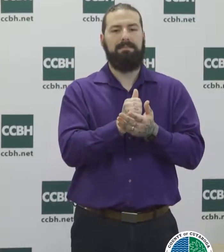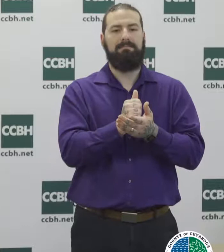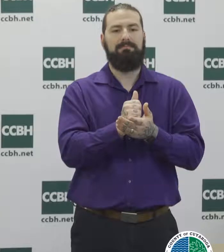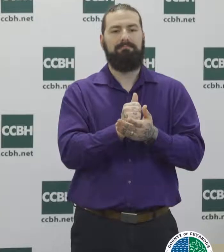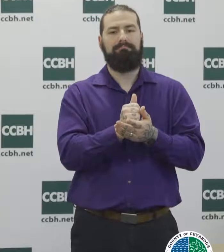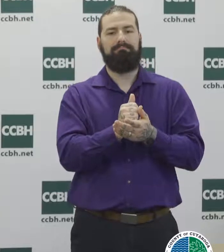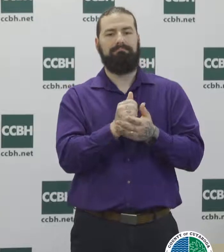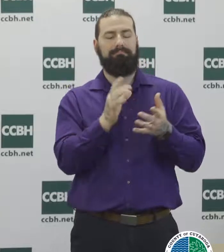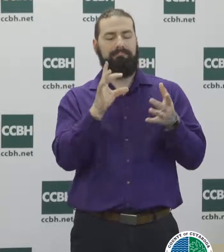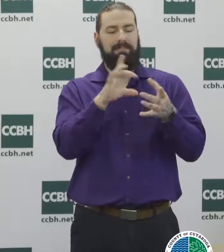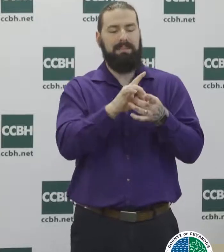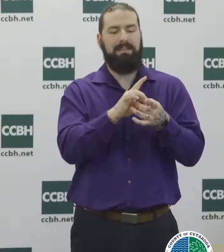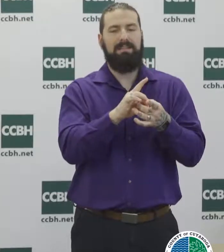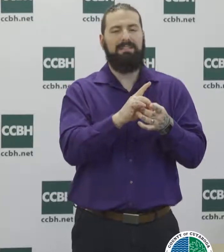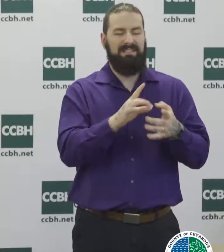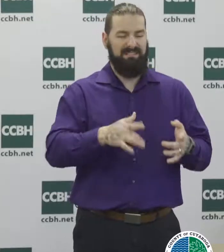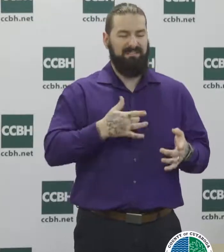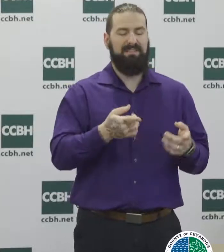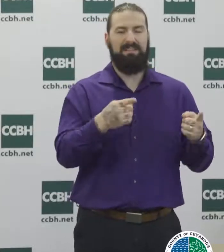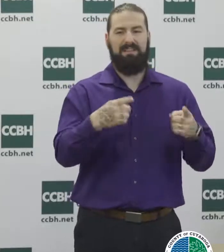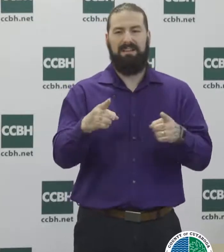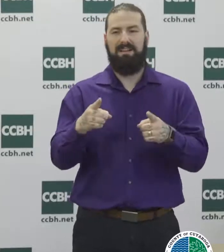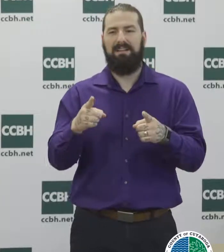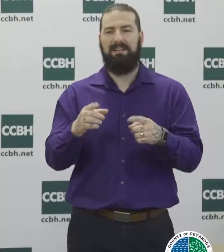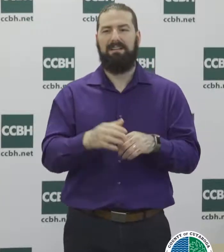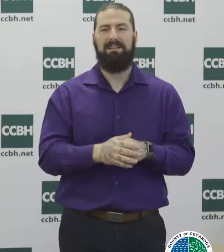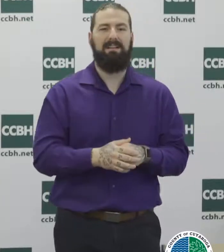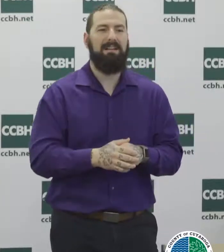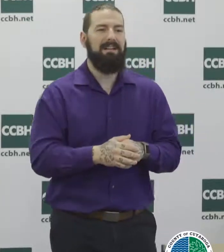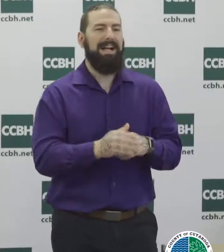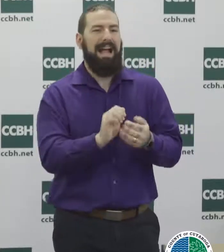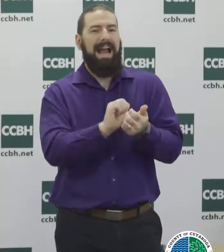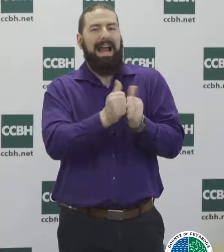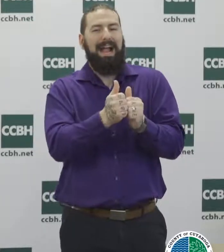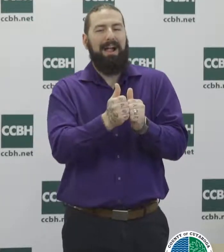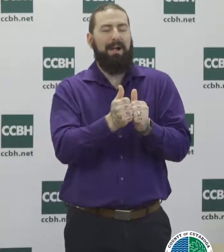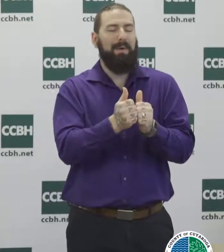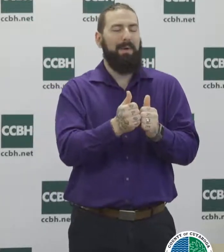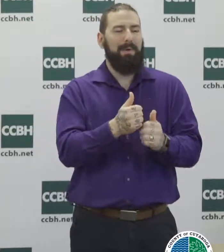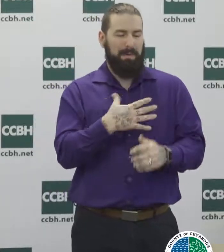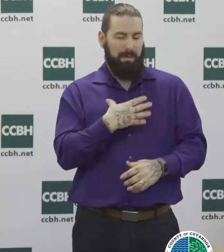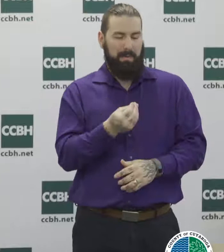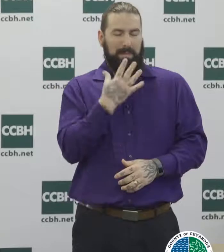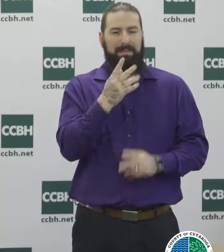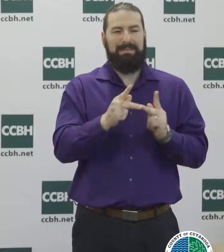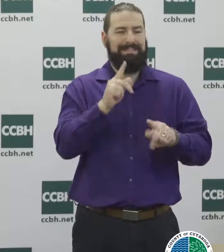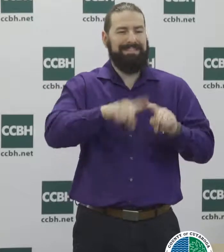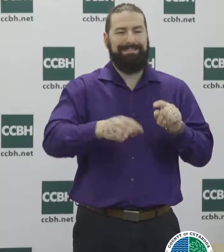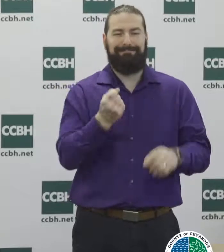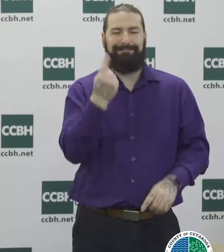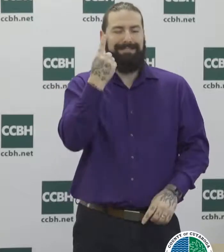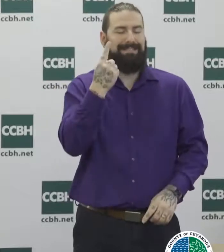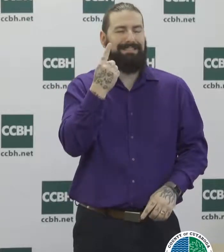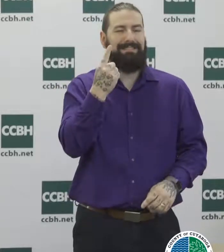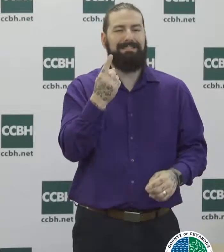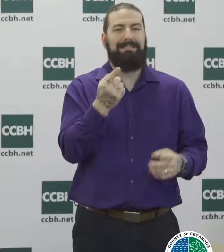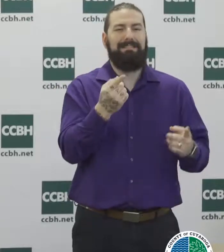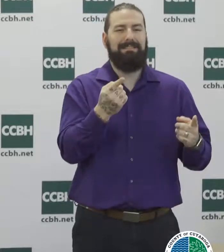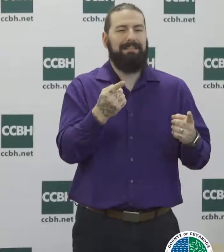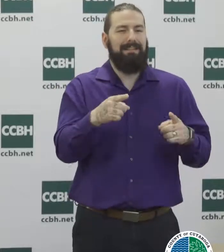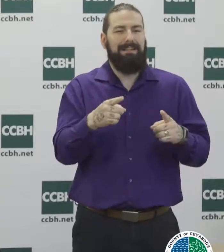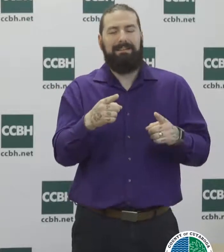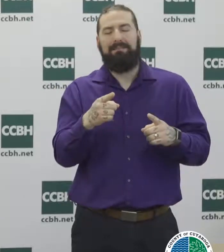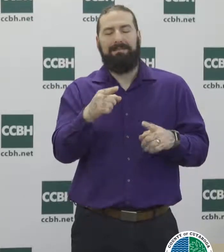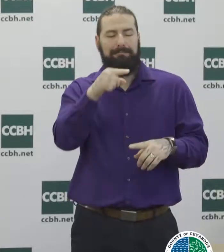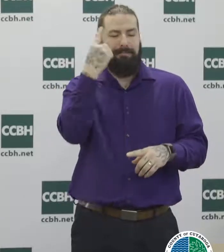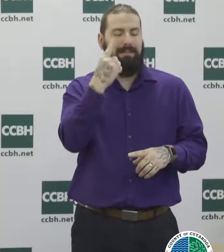that white folks might and can understand to the degree that African American folks are dealing with